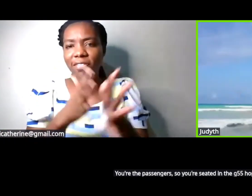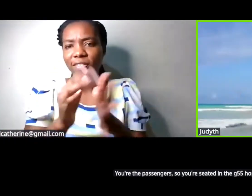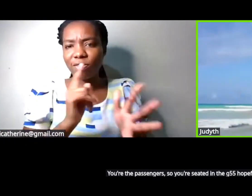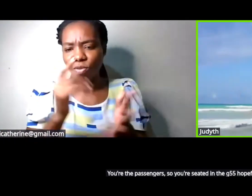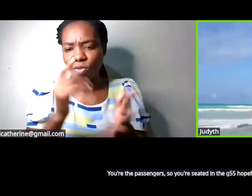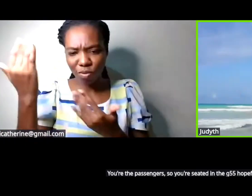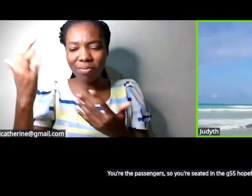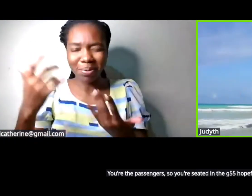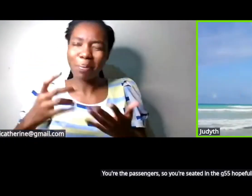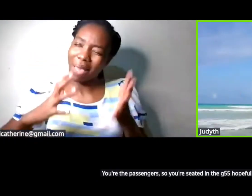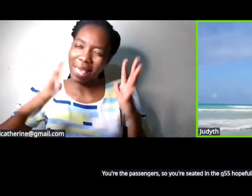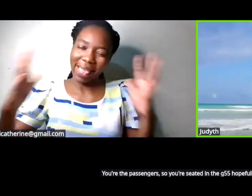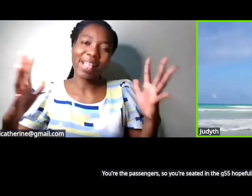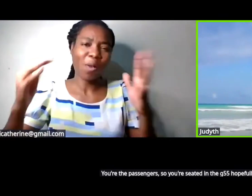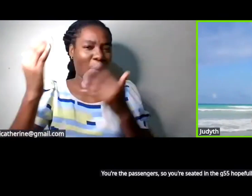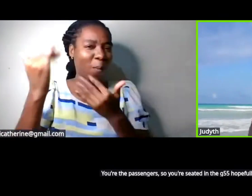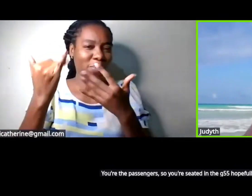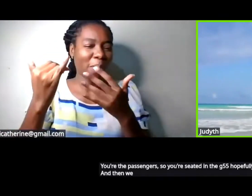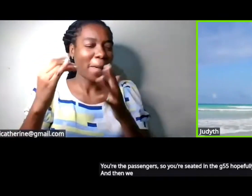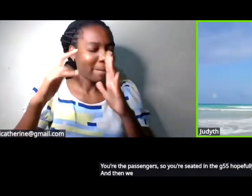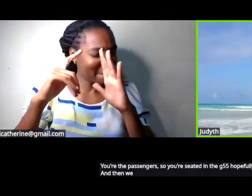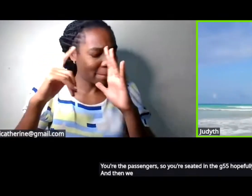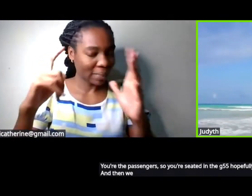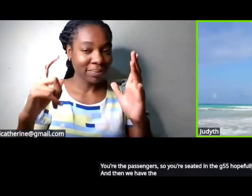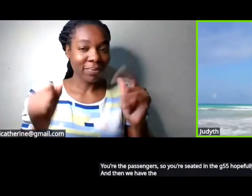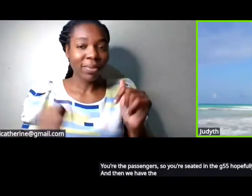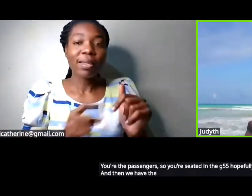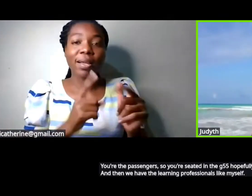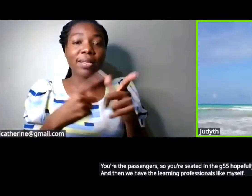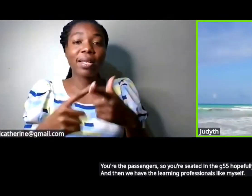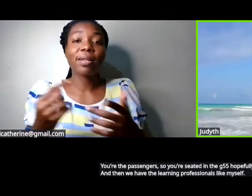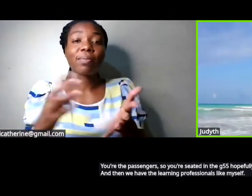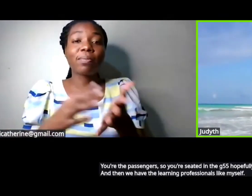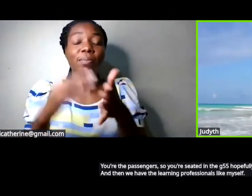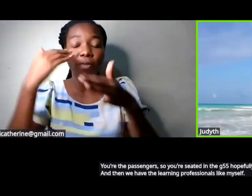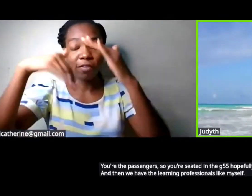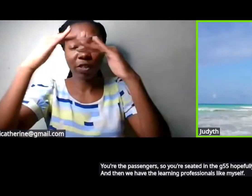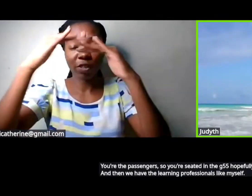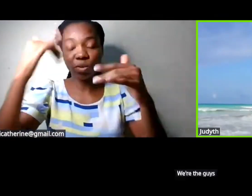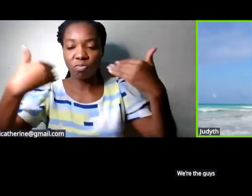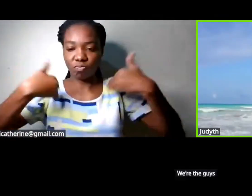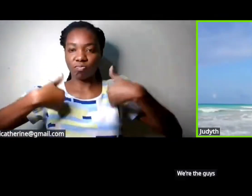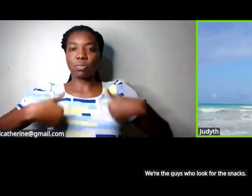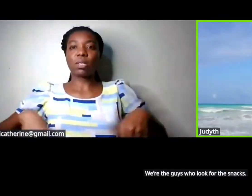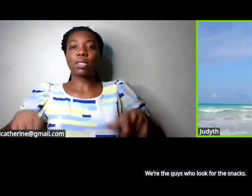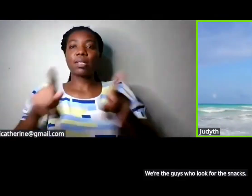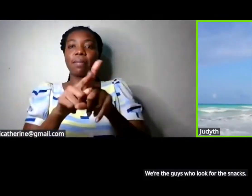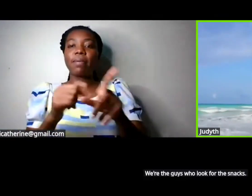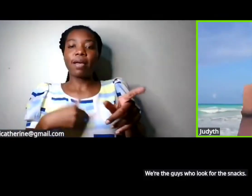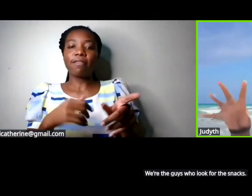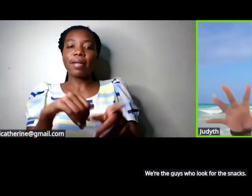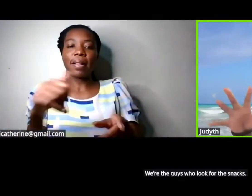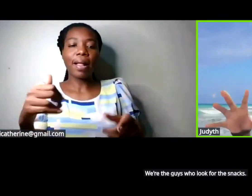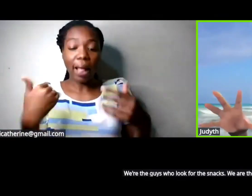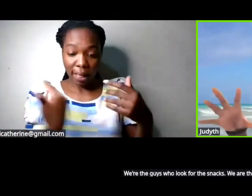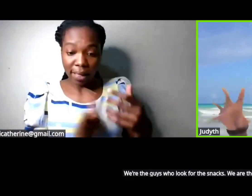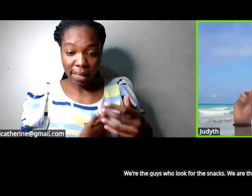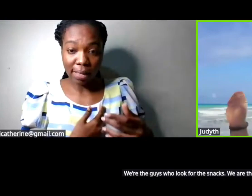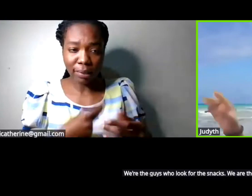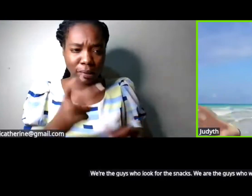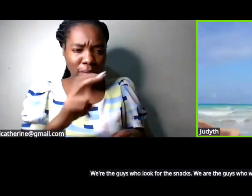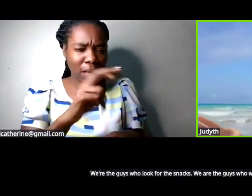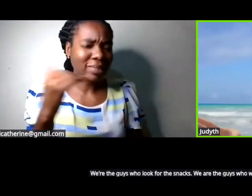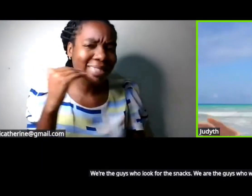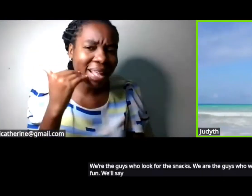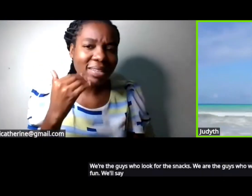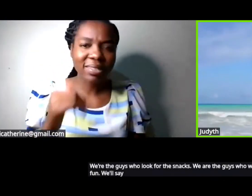G55. And then we have the learning professionals like myself. We're the guys who look for the snacks. We're the guys who want to make things fun. We'll say, guys, we're